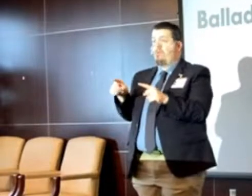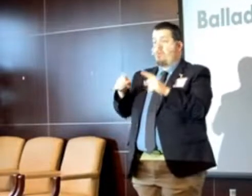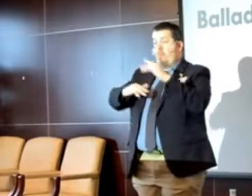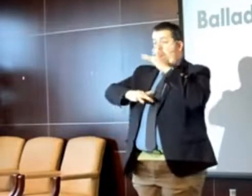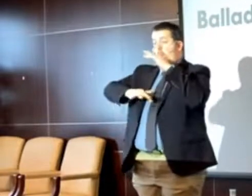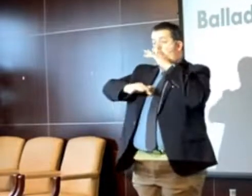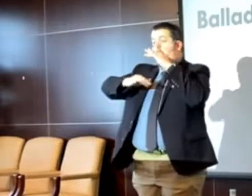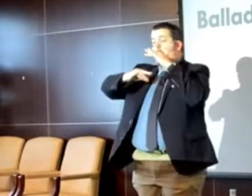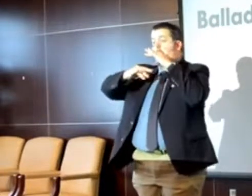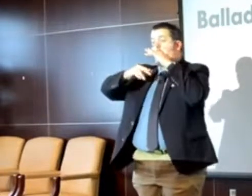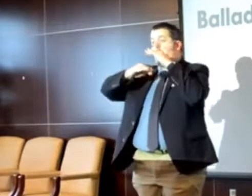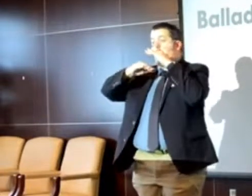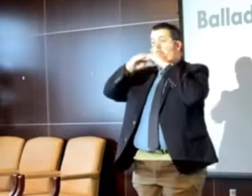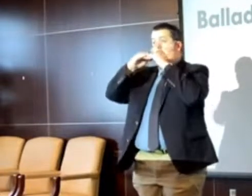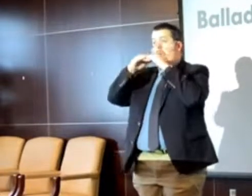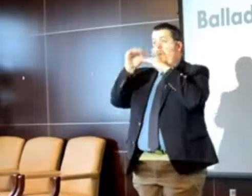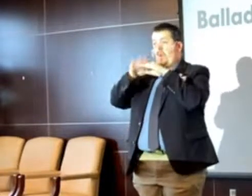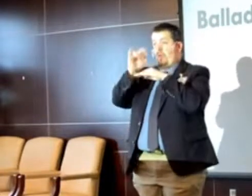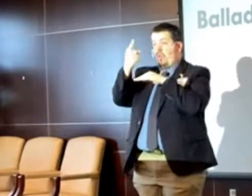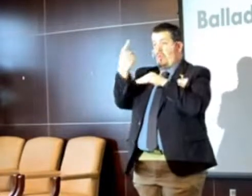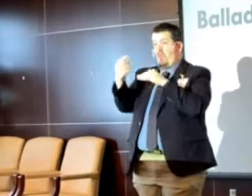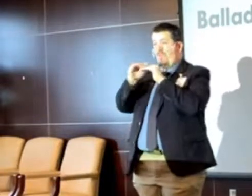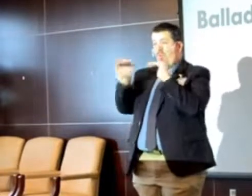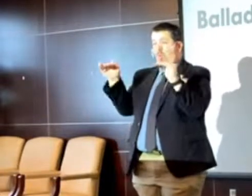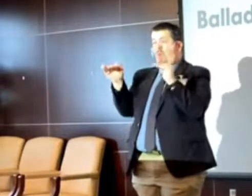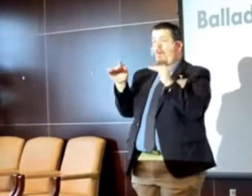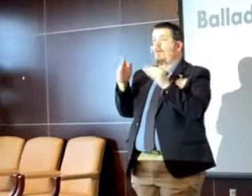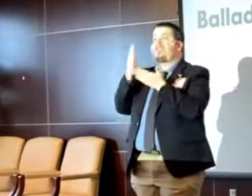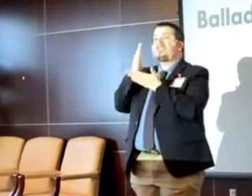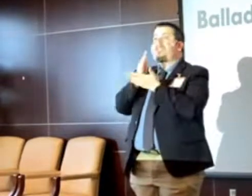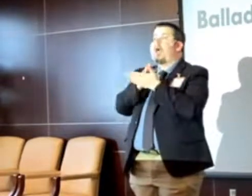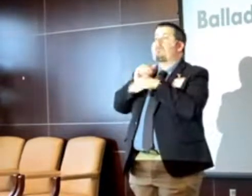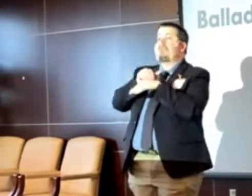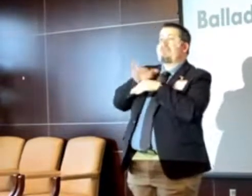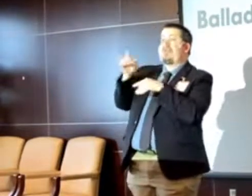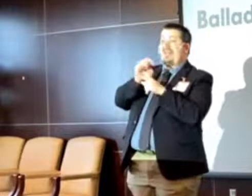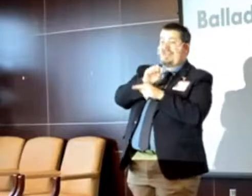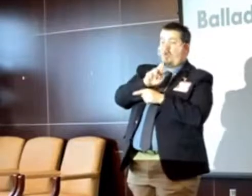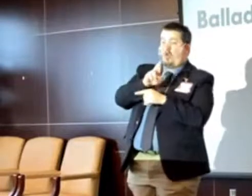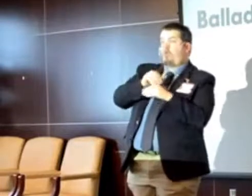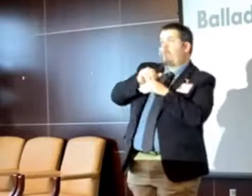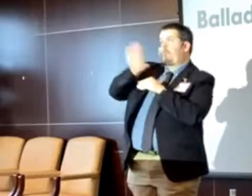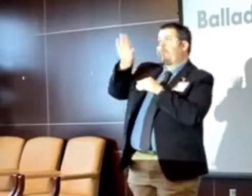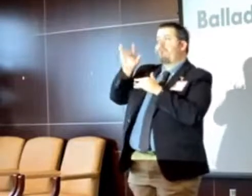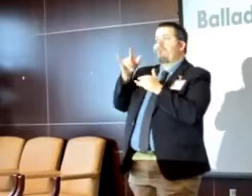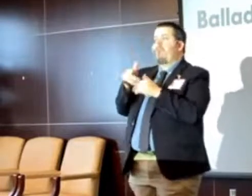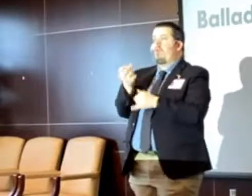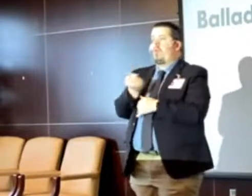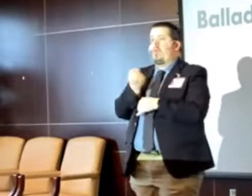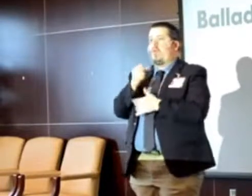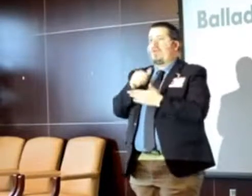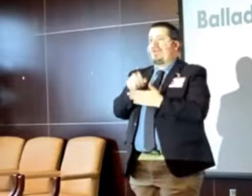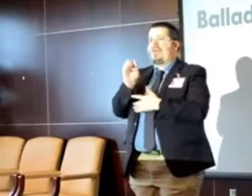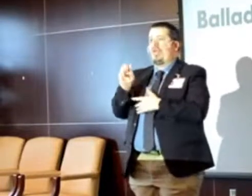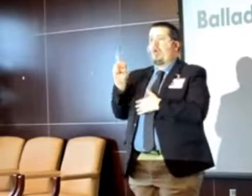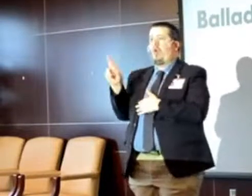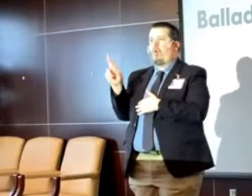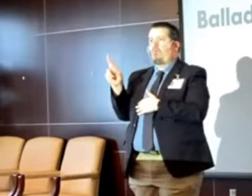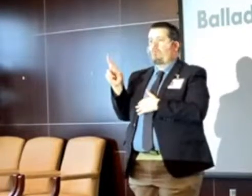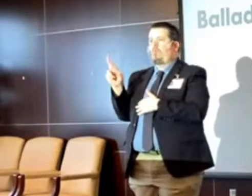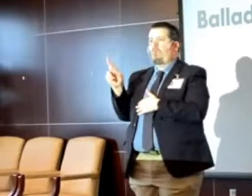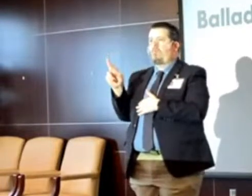that capacity on a patient care unit, we stop sending patients up from the emergency department, and they get held in the emergency